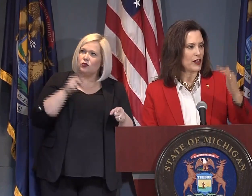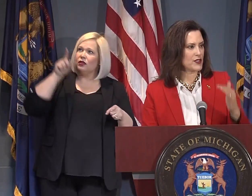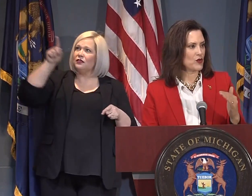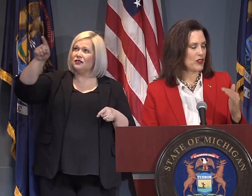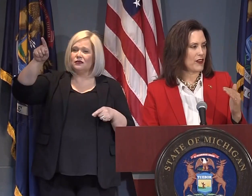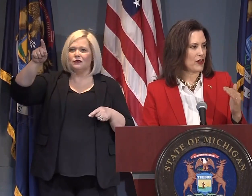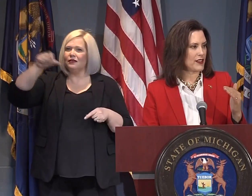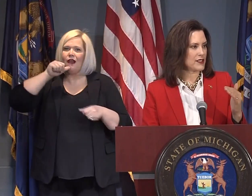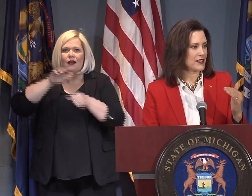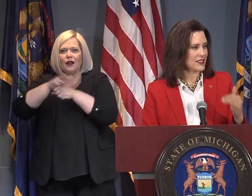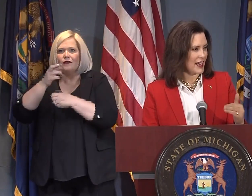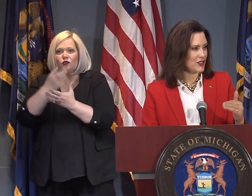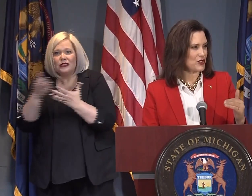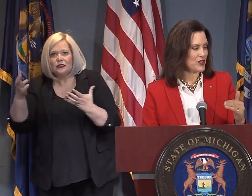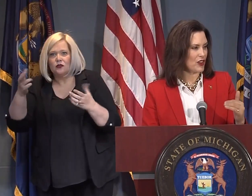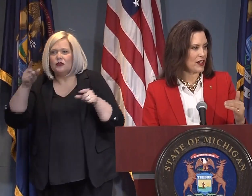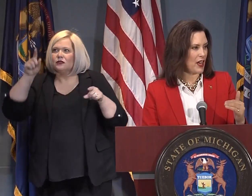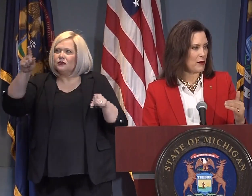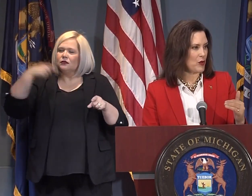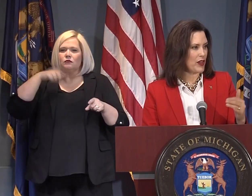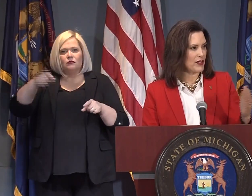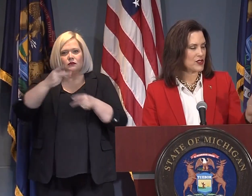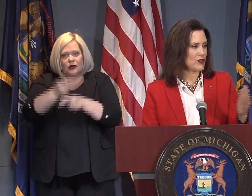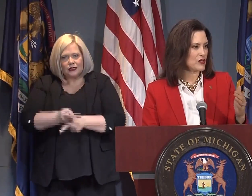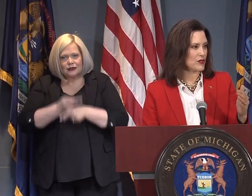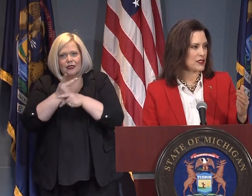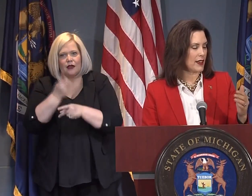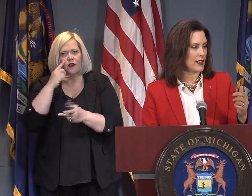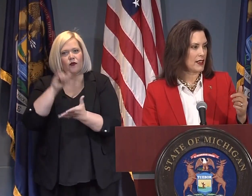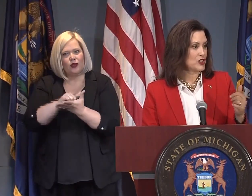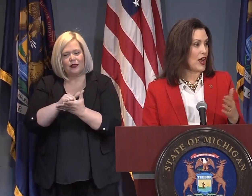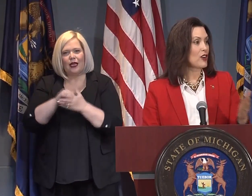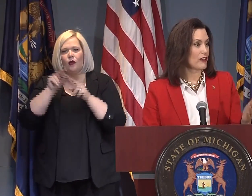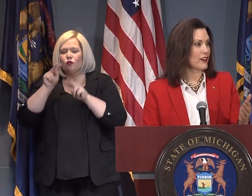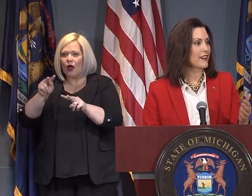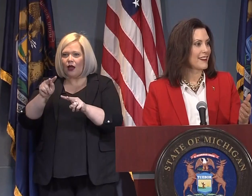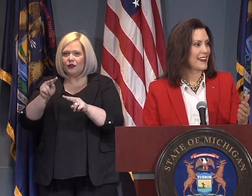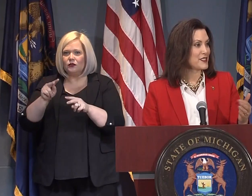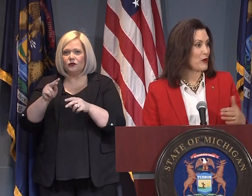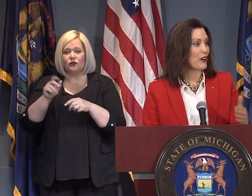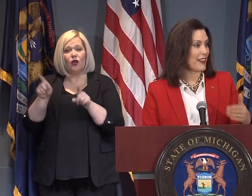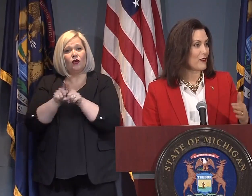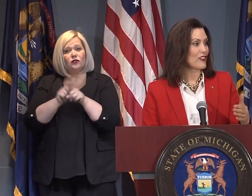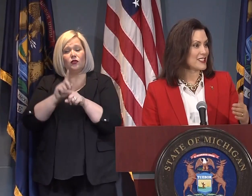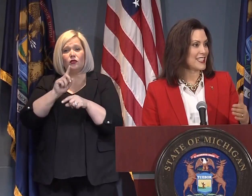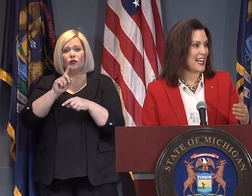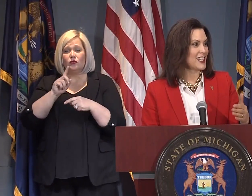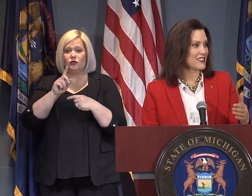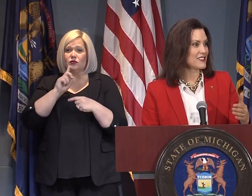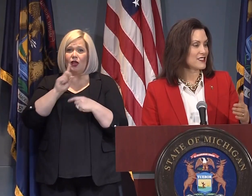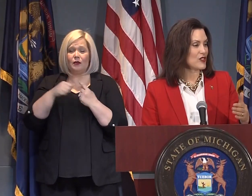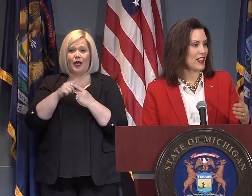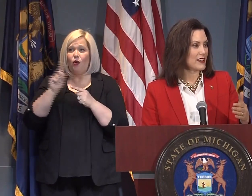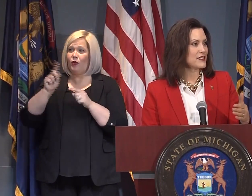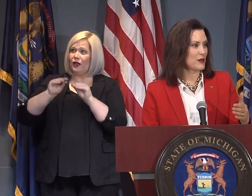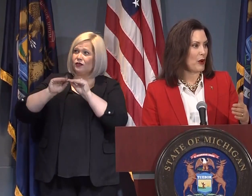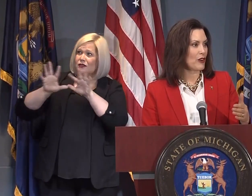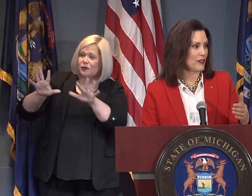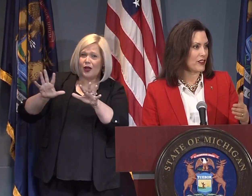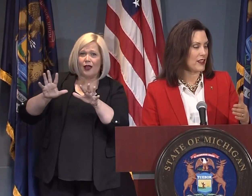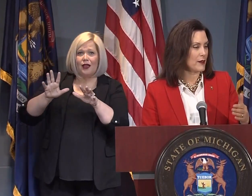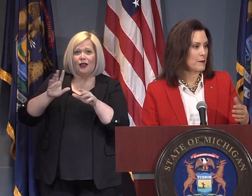associate risk with various sectors of our economy, we also associate geography as a part of that risk analysis. And so that